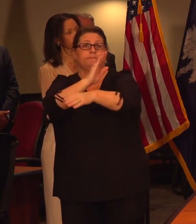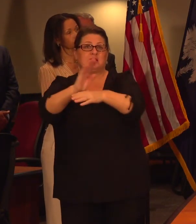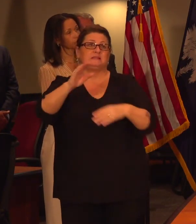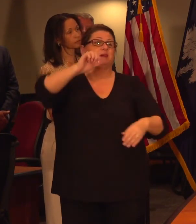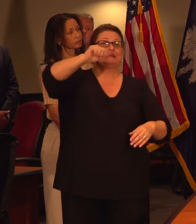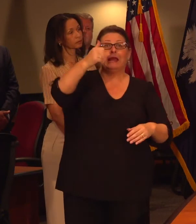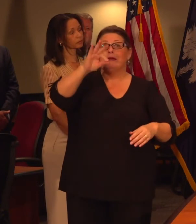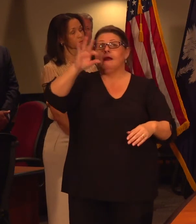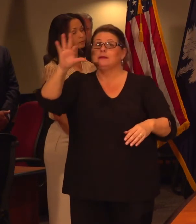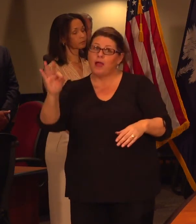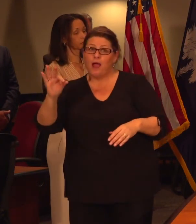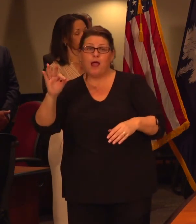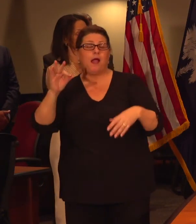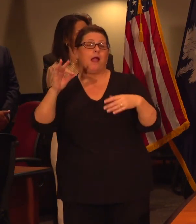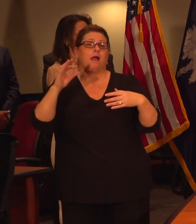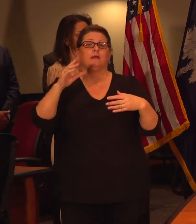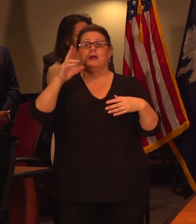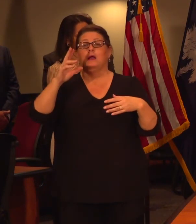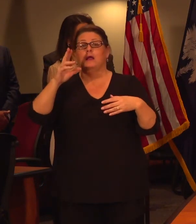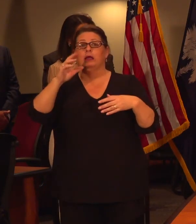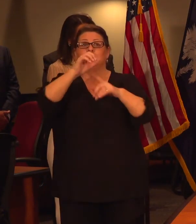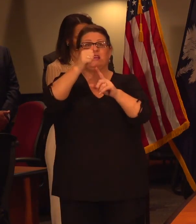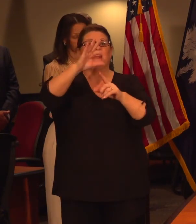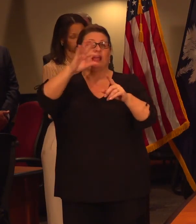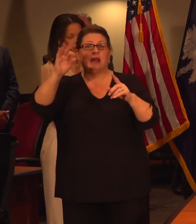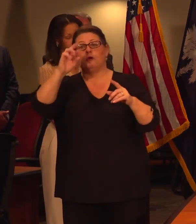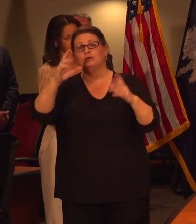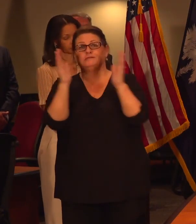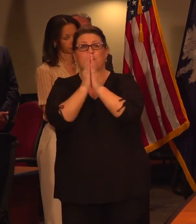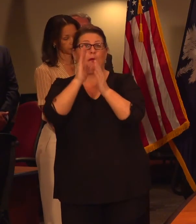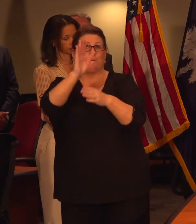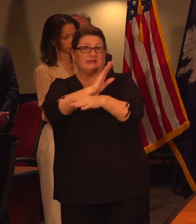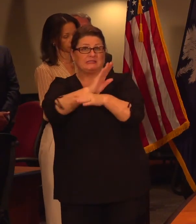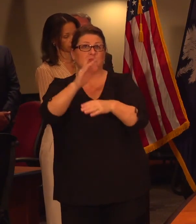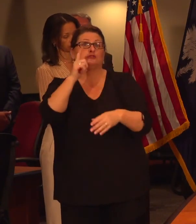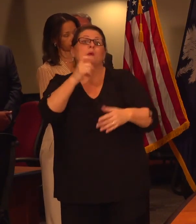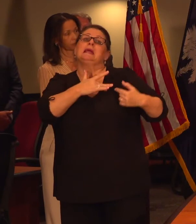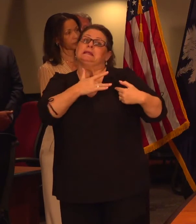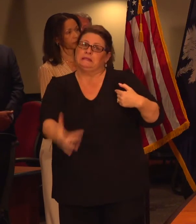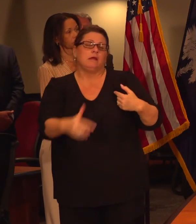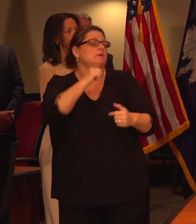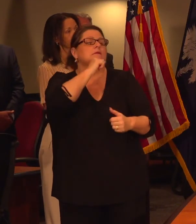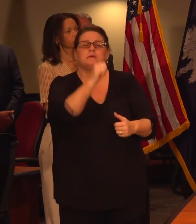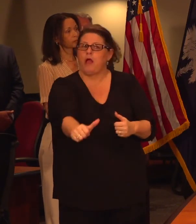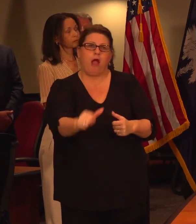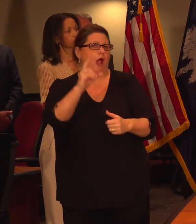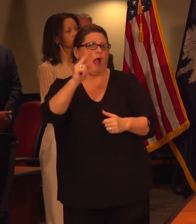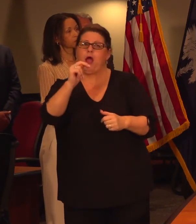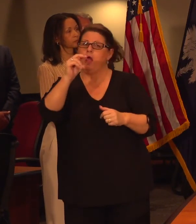1099 or unemployment for those people, 1099 small businesses and others that are usually not a part of the